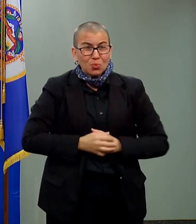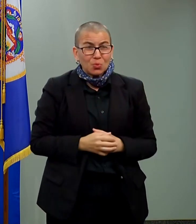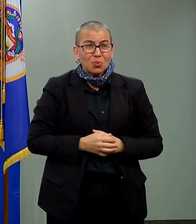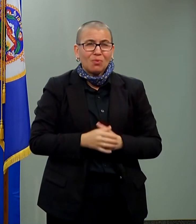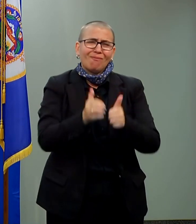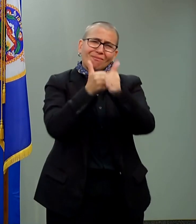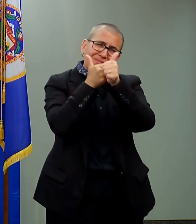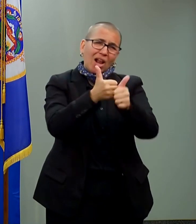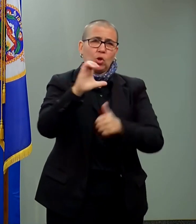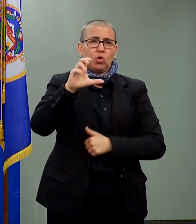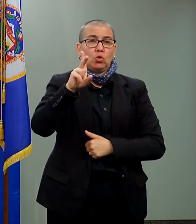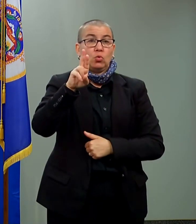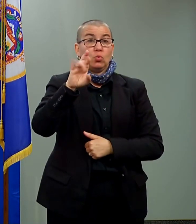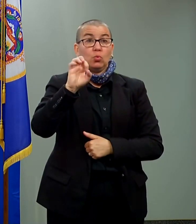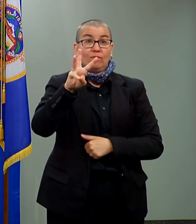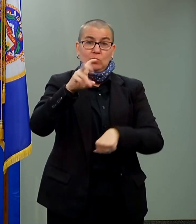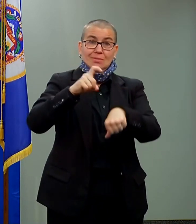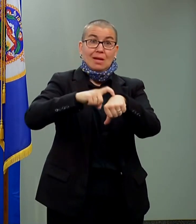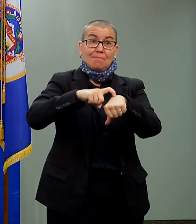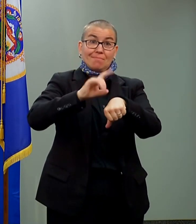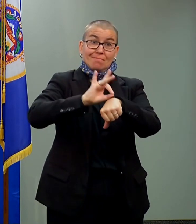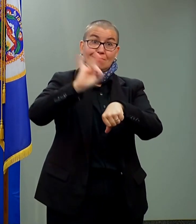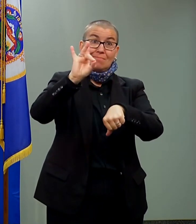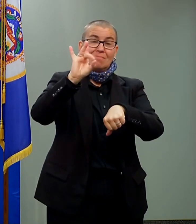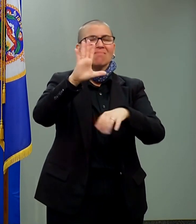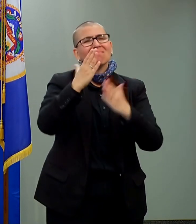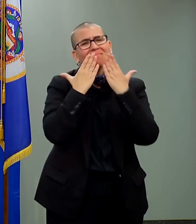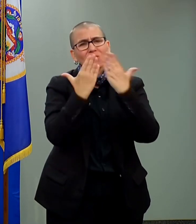to work. We know